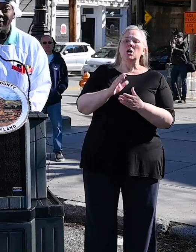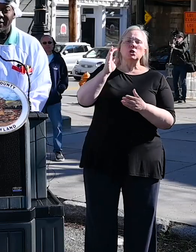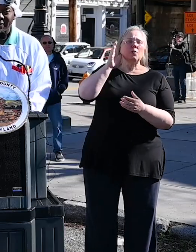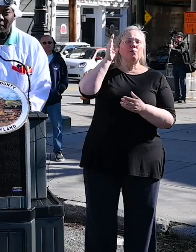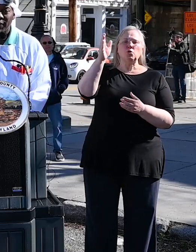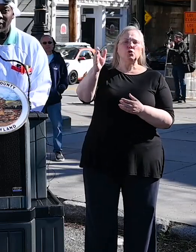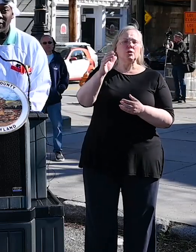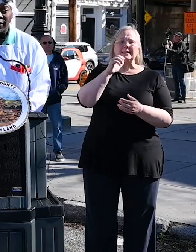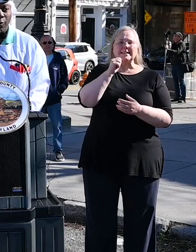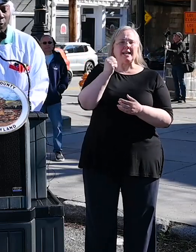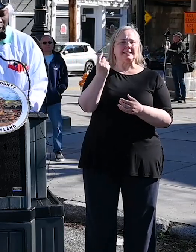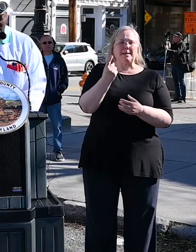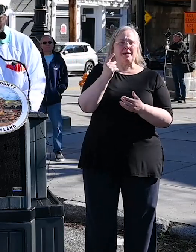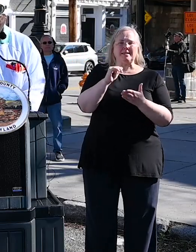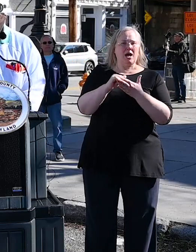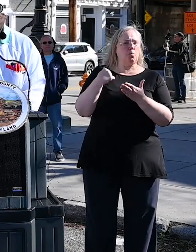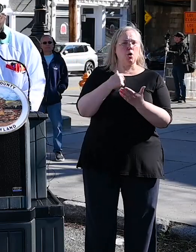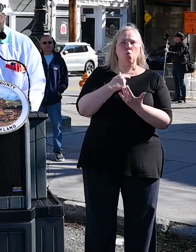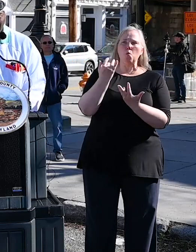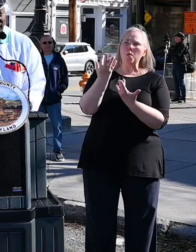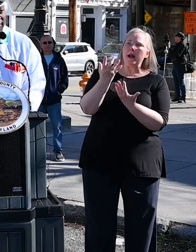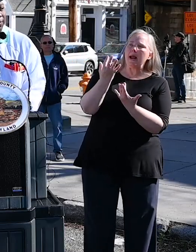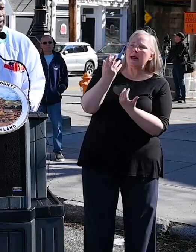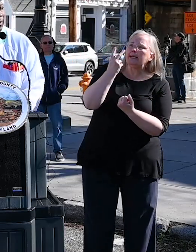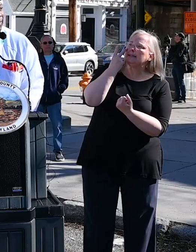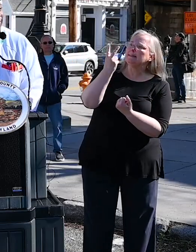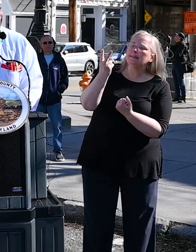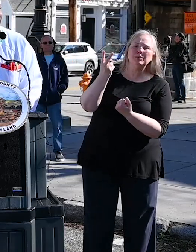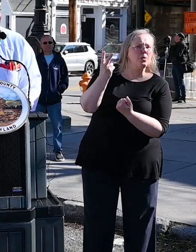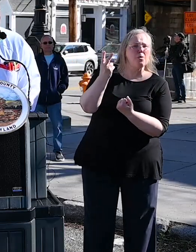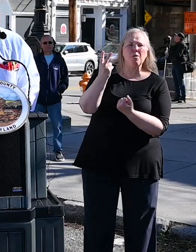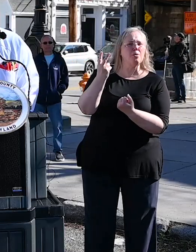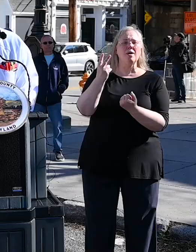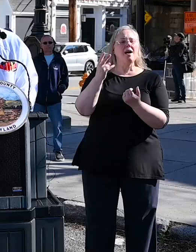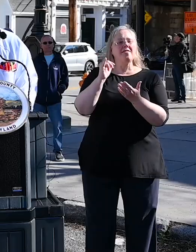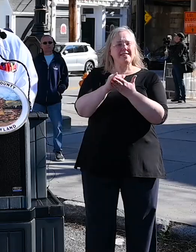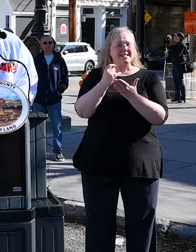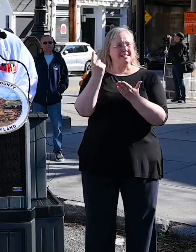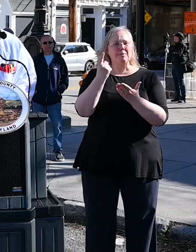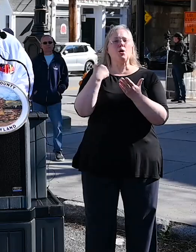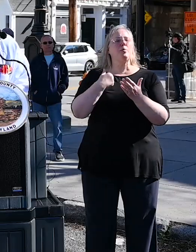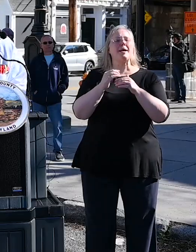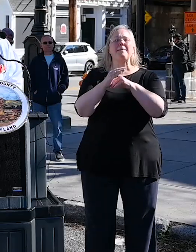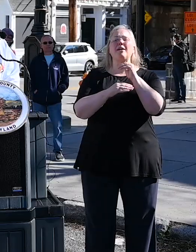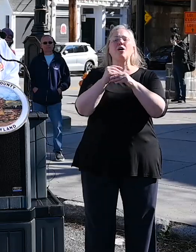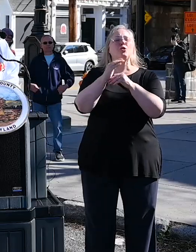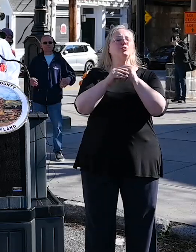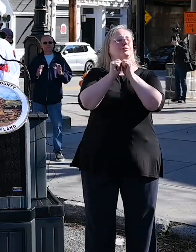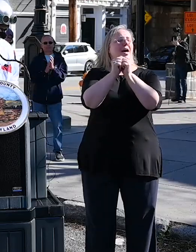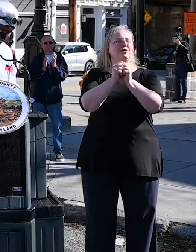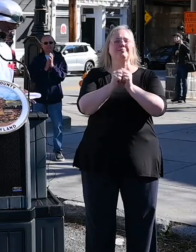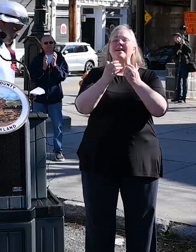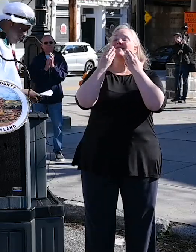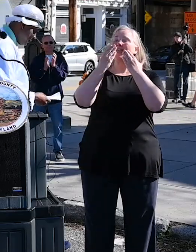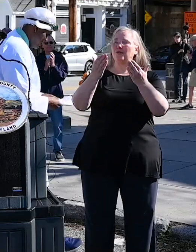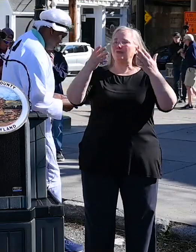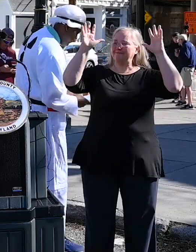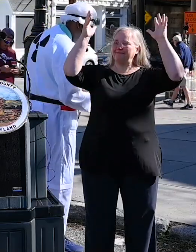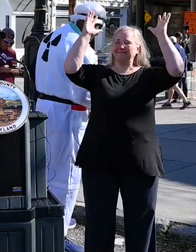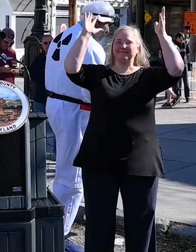future isn't something that we're waiting for. It's something that we build together. Thank you.